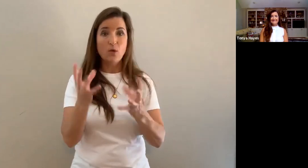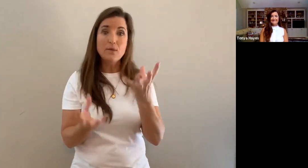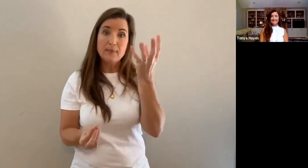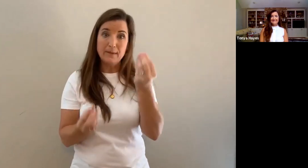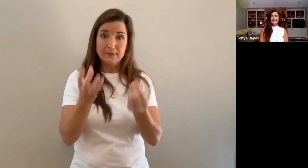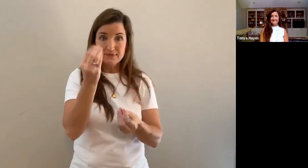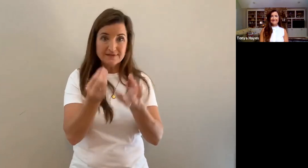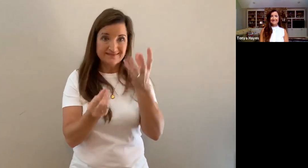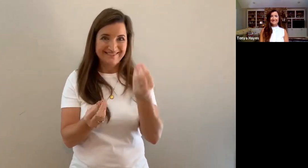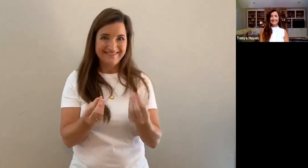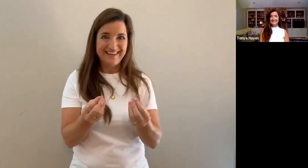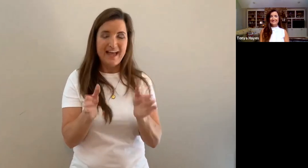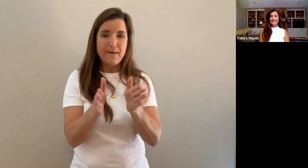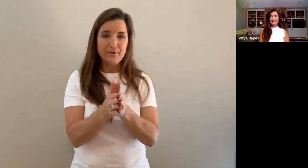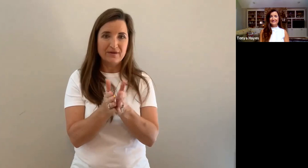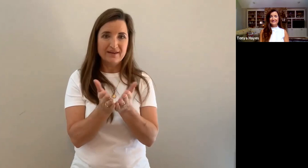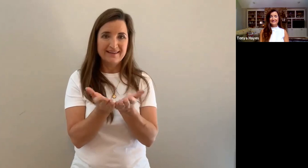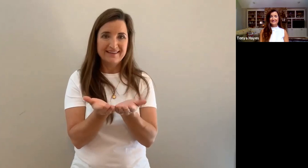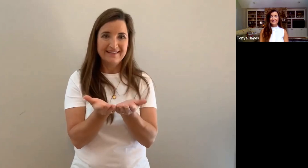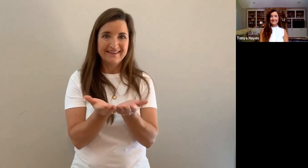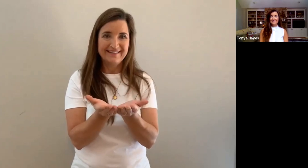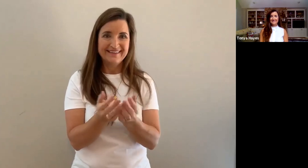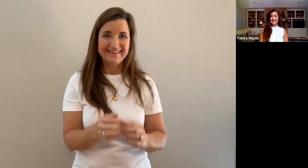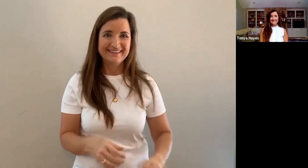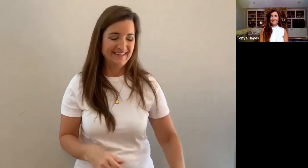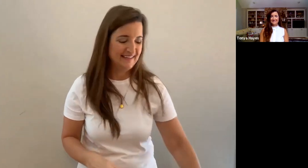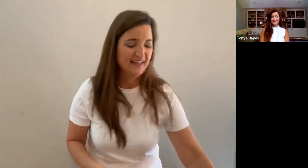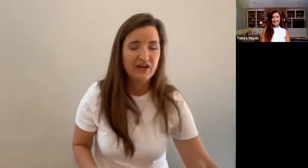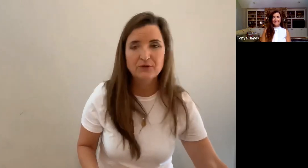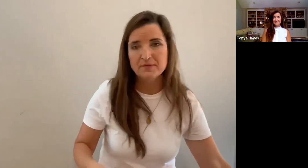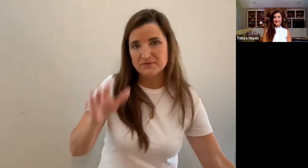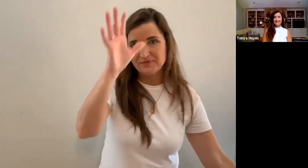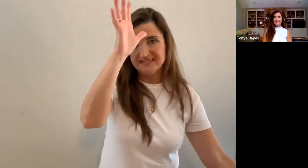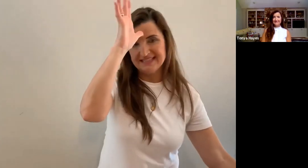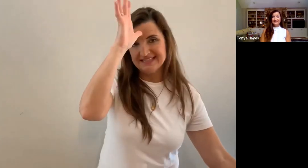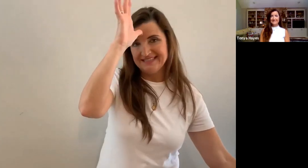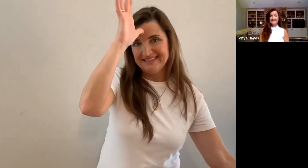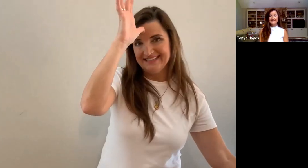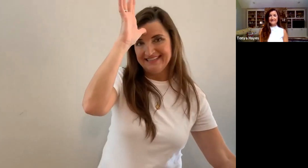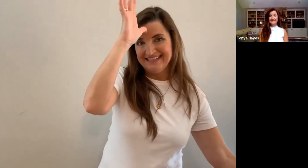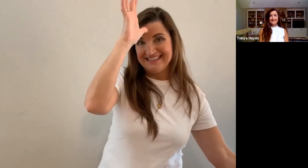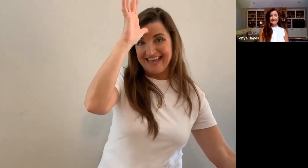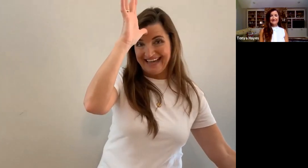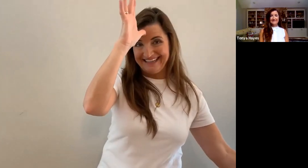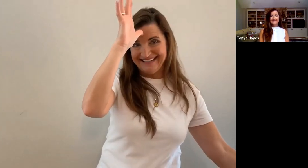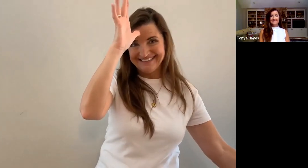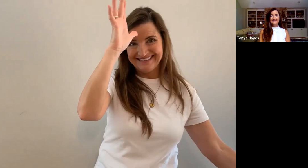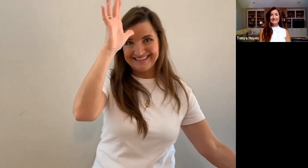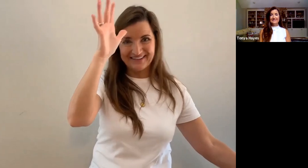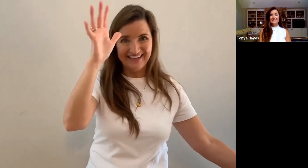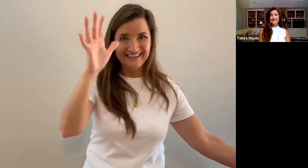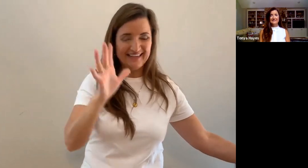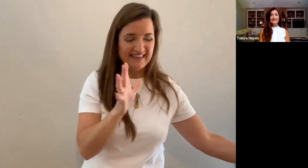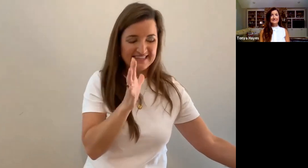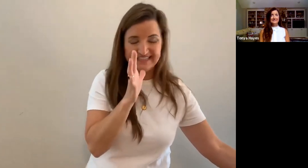bubbles or bubbles, book. Good. Who remembers what this is? Daddy.